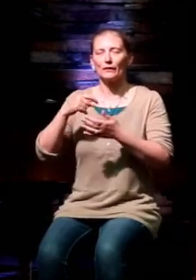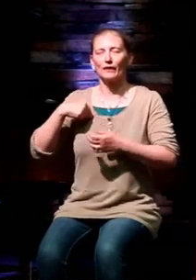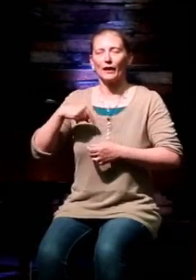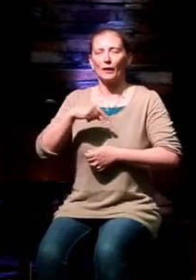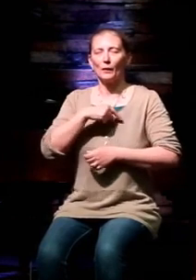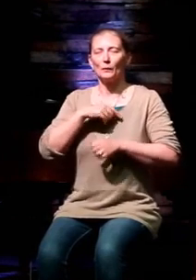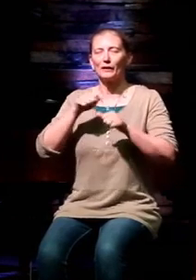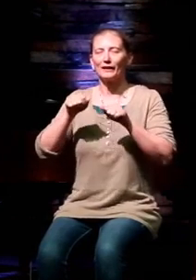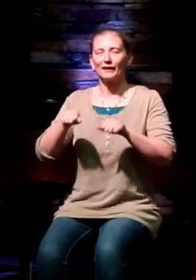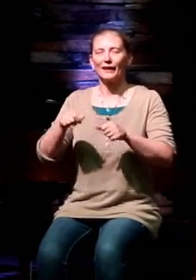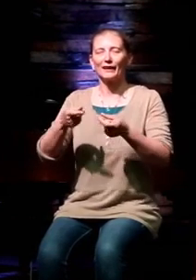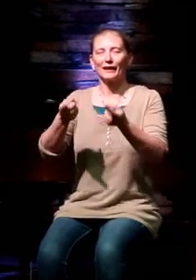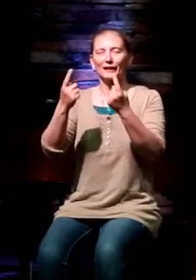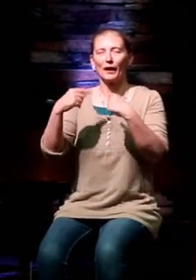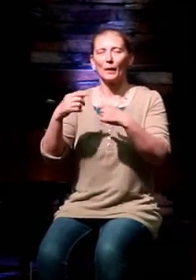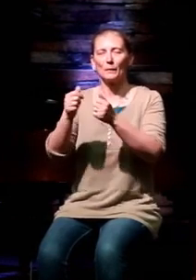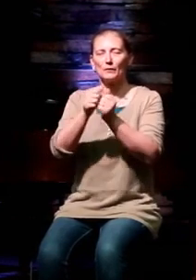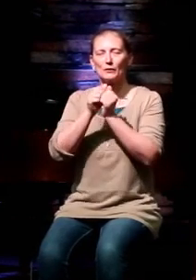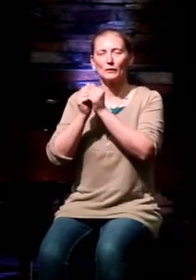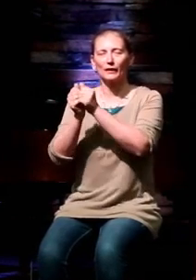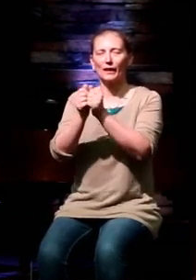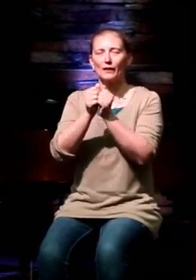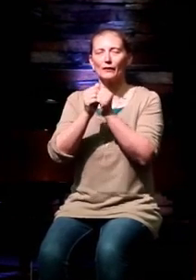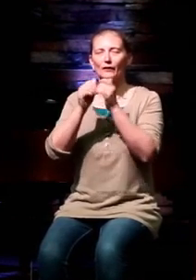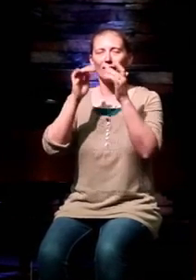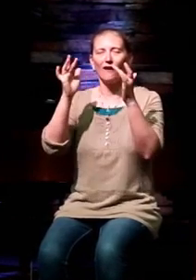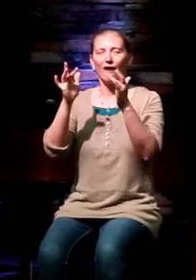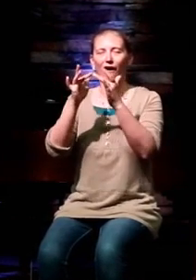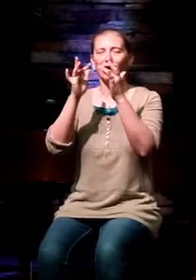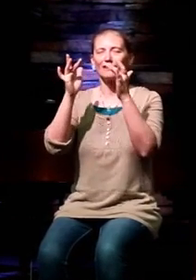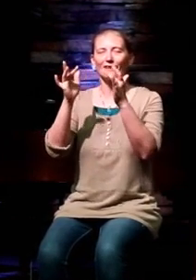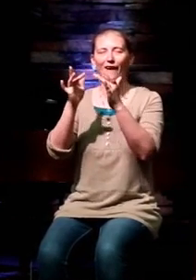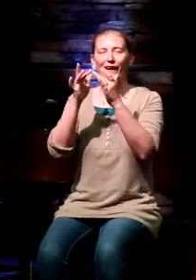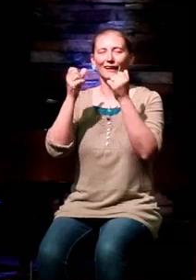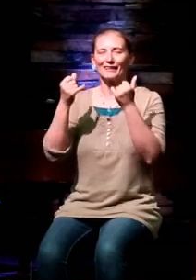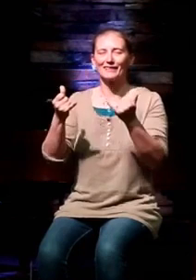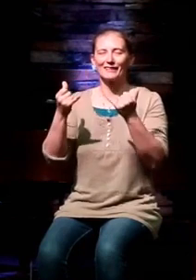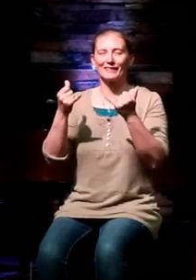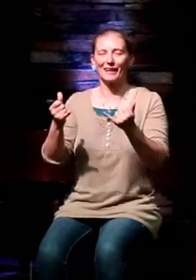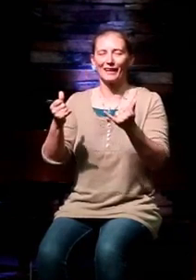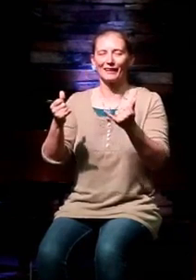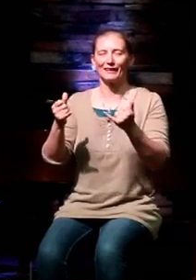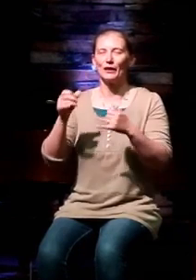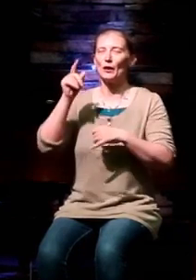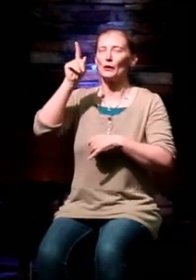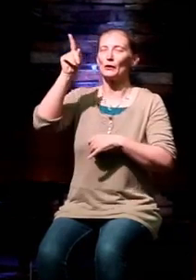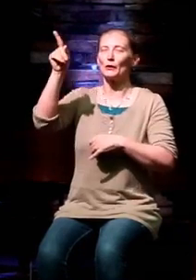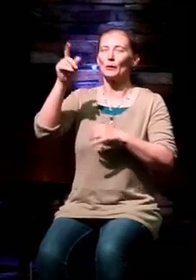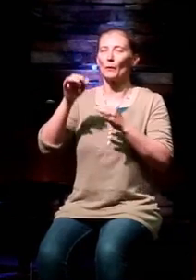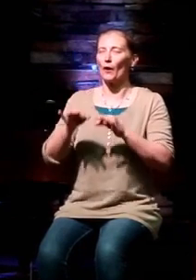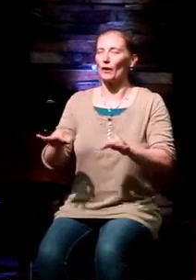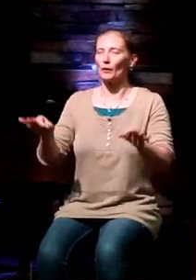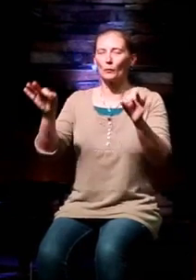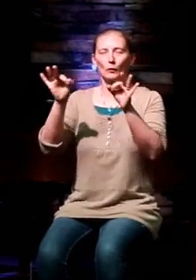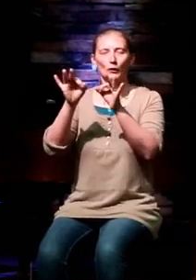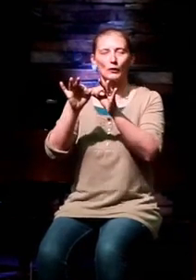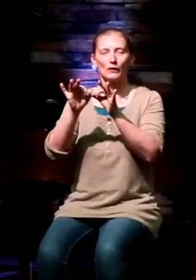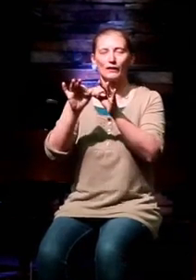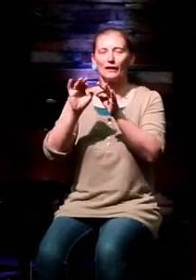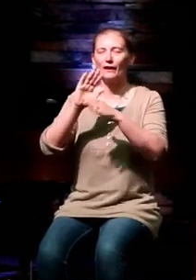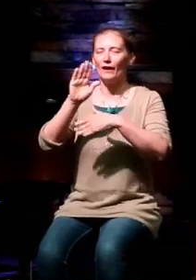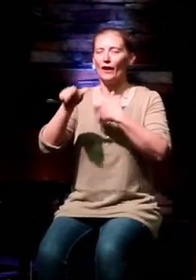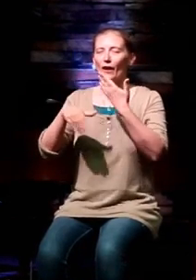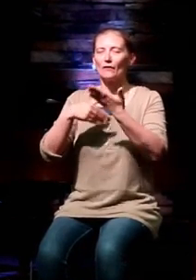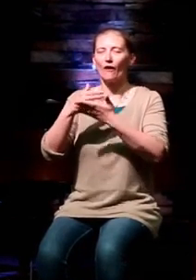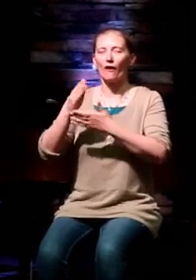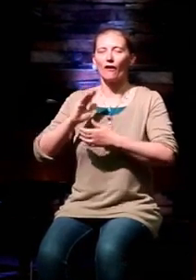sing your praises and glorify your name. You, Father, and you alone are worthy of all of our praise. Lord, I thank you that you're with